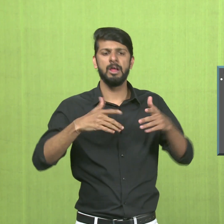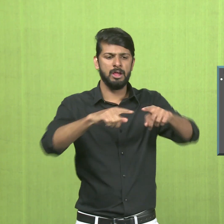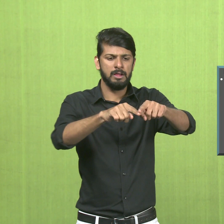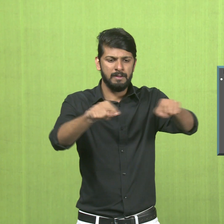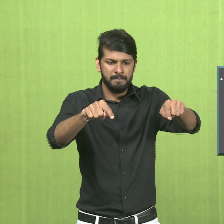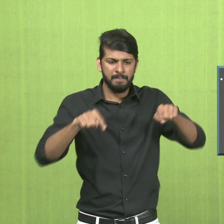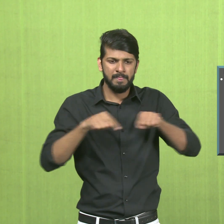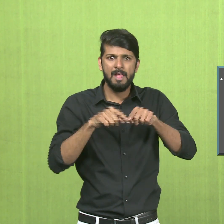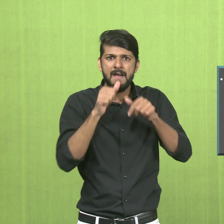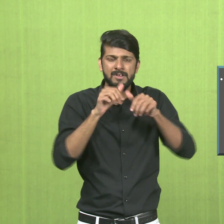There is also a step well.